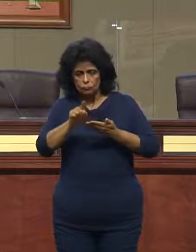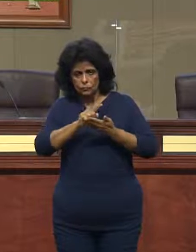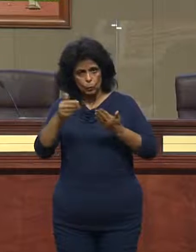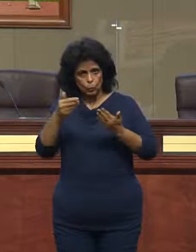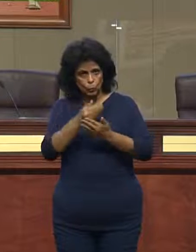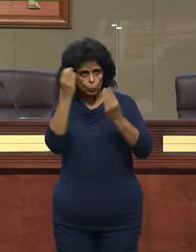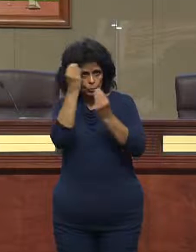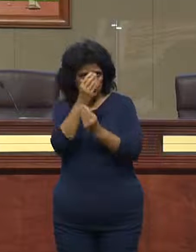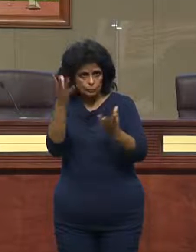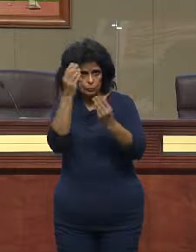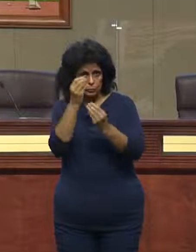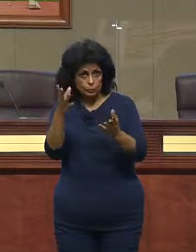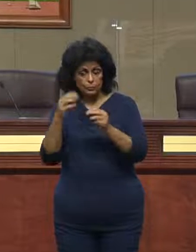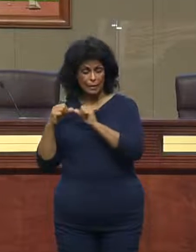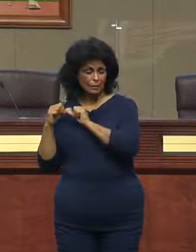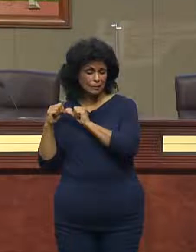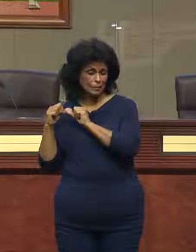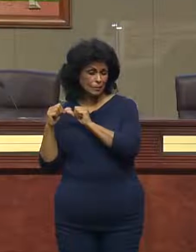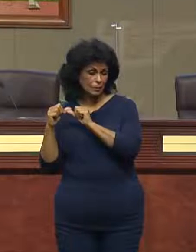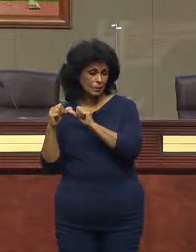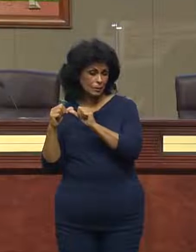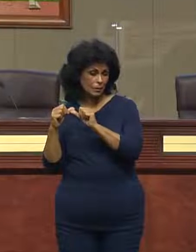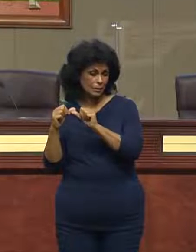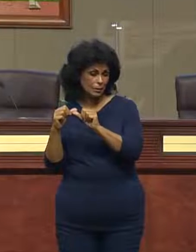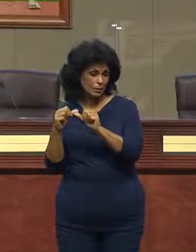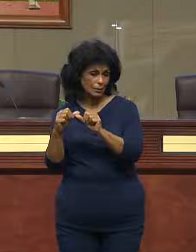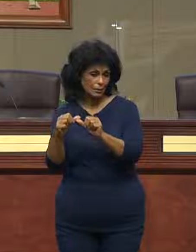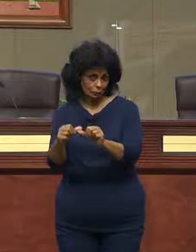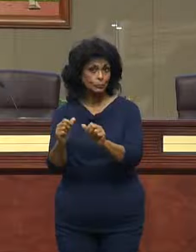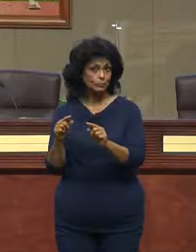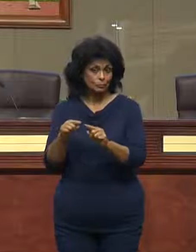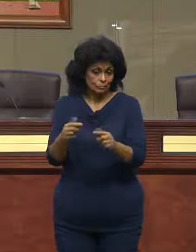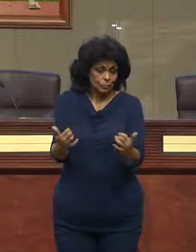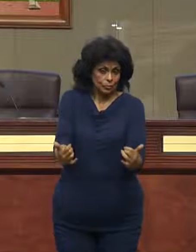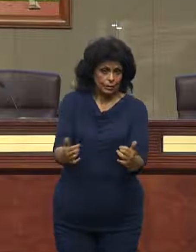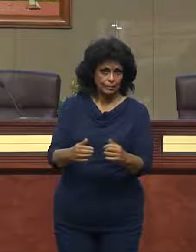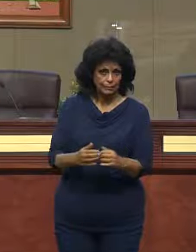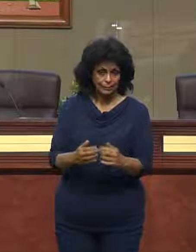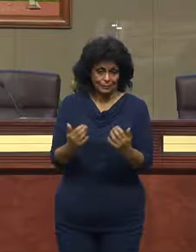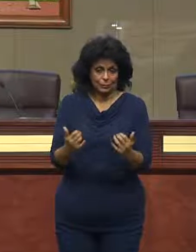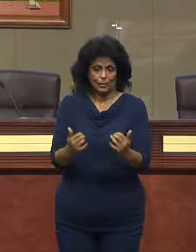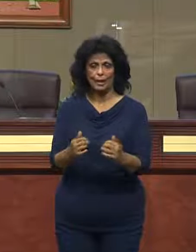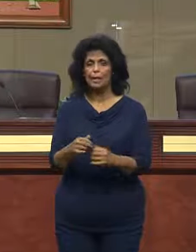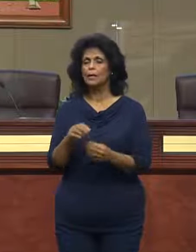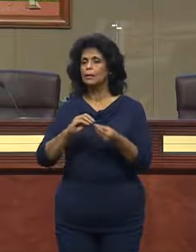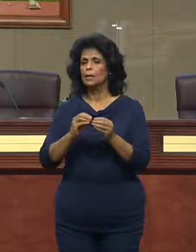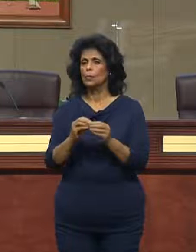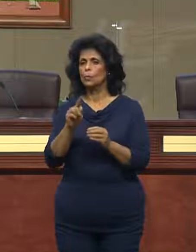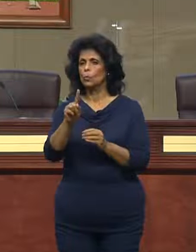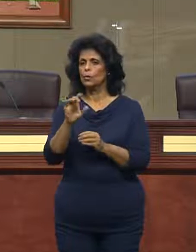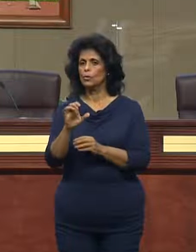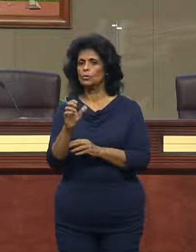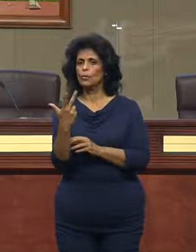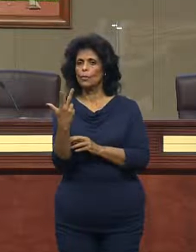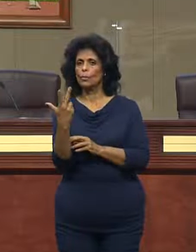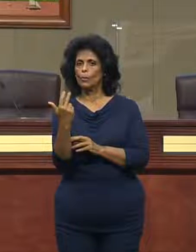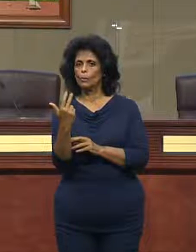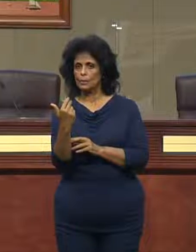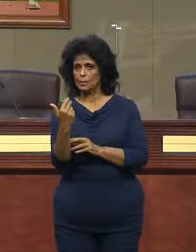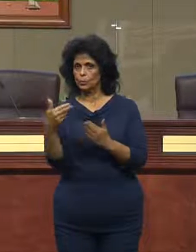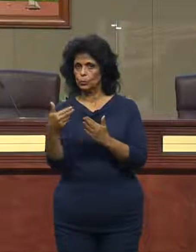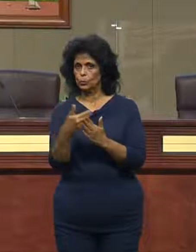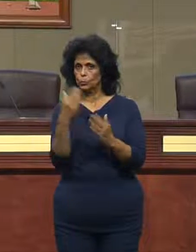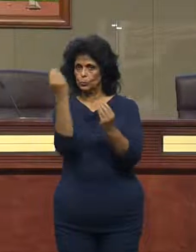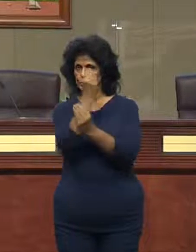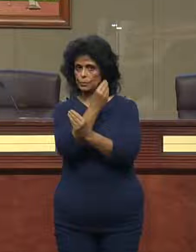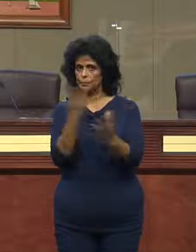right up until today, where we are holding our 113th briefing. It was March the 13th